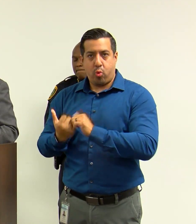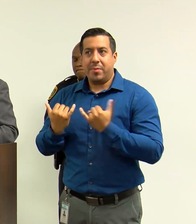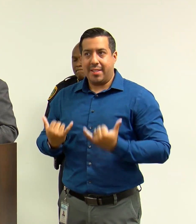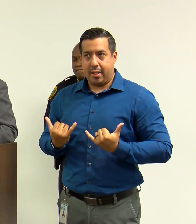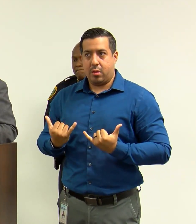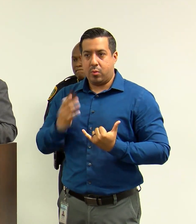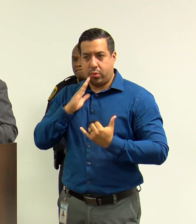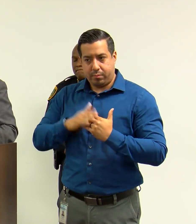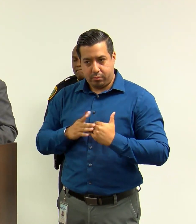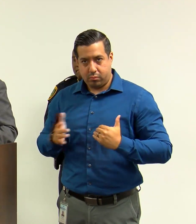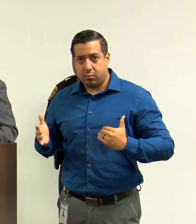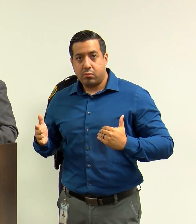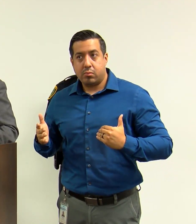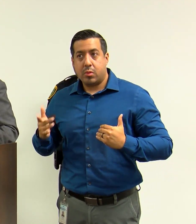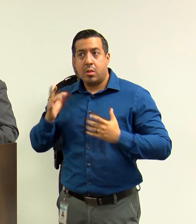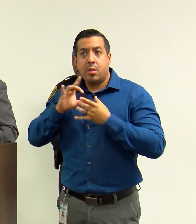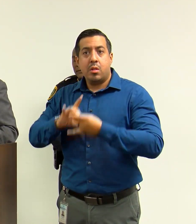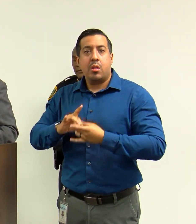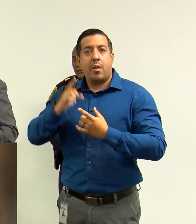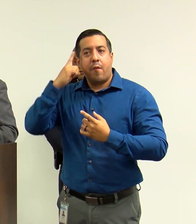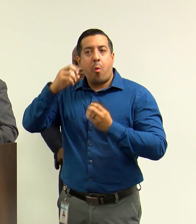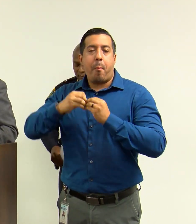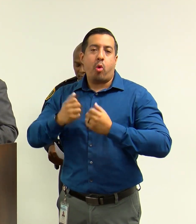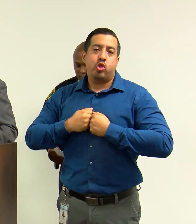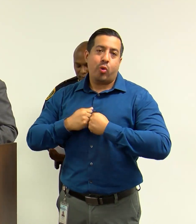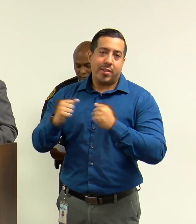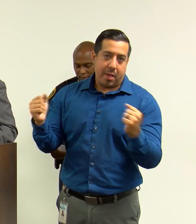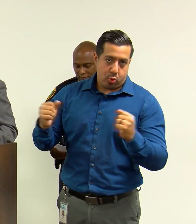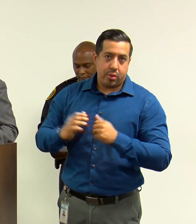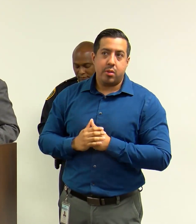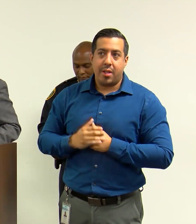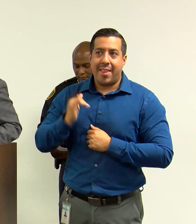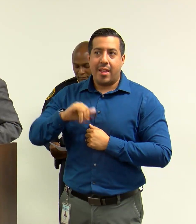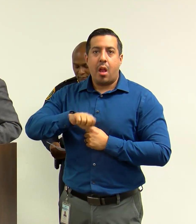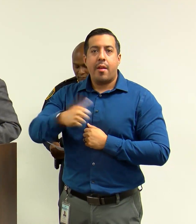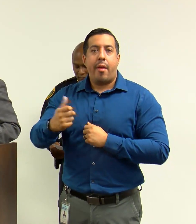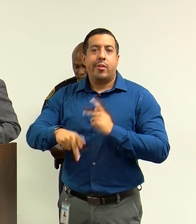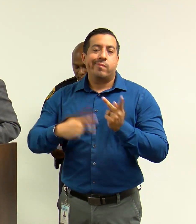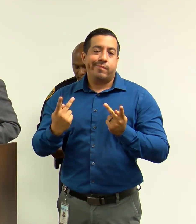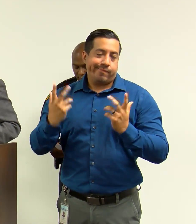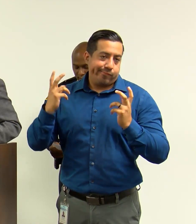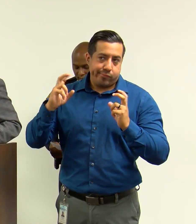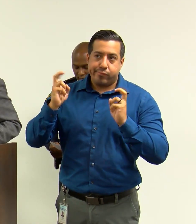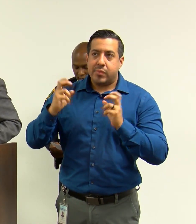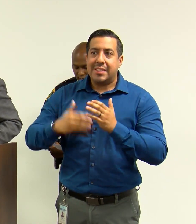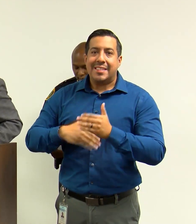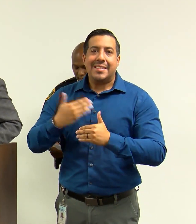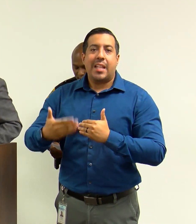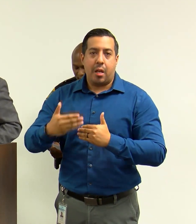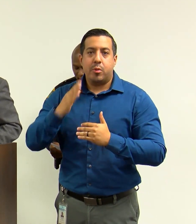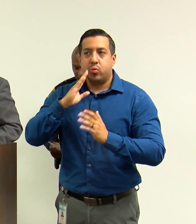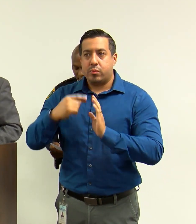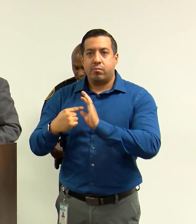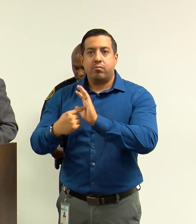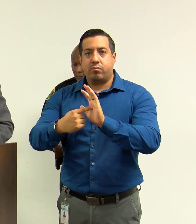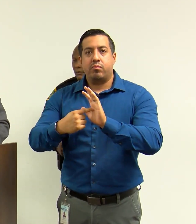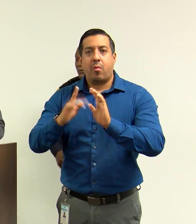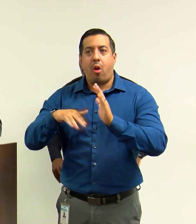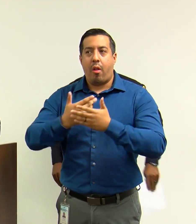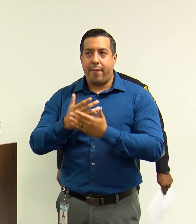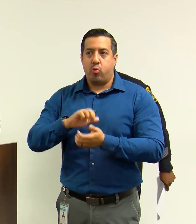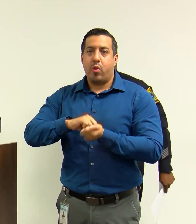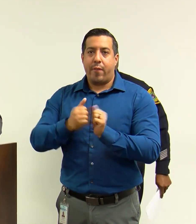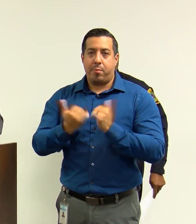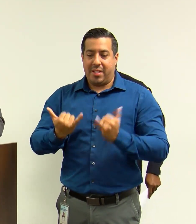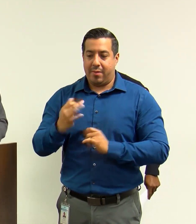and especially as it relates to transparency, and this is another step in effectuating those reforms. So having said